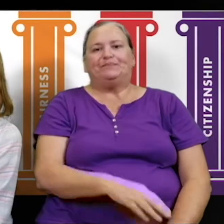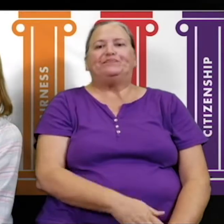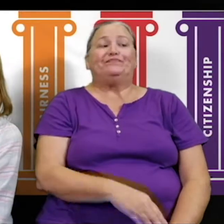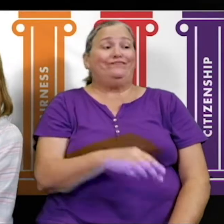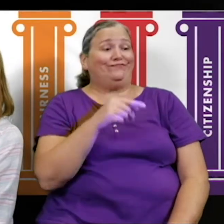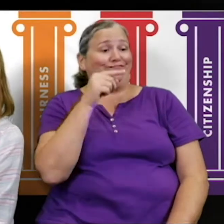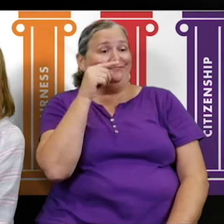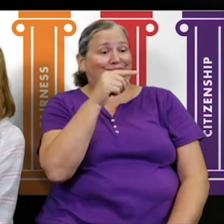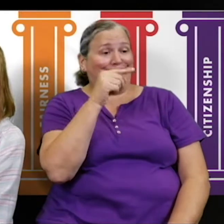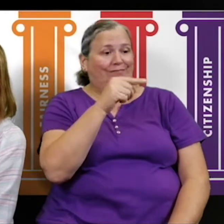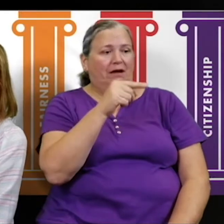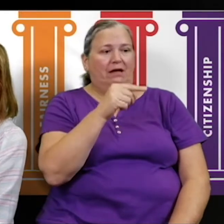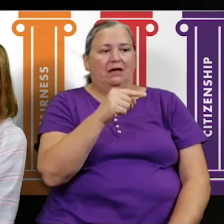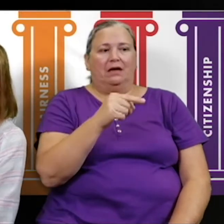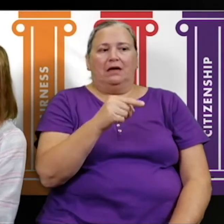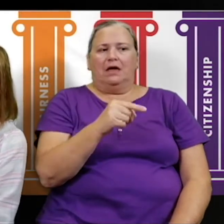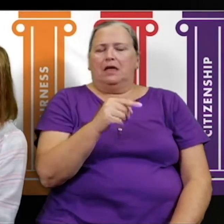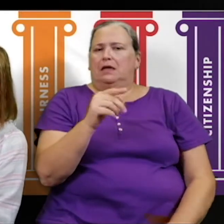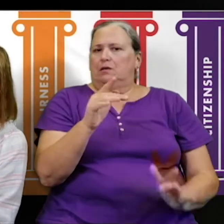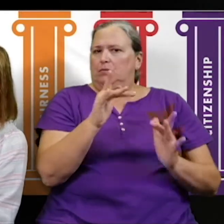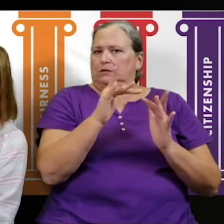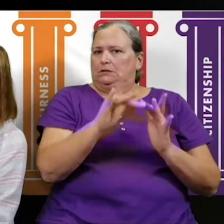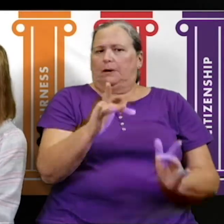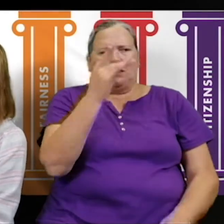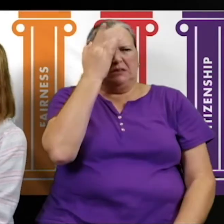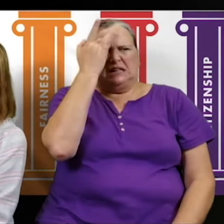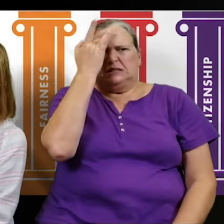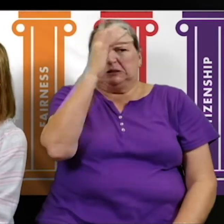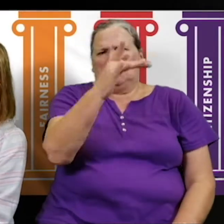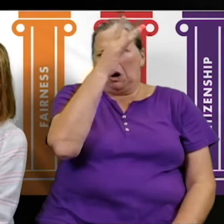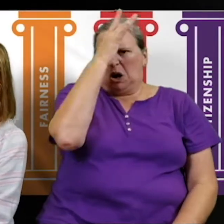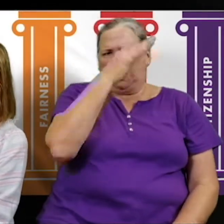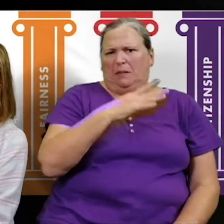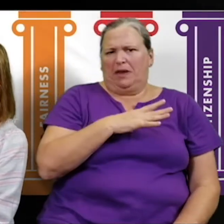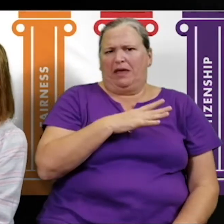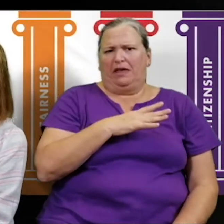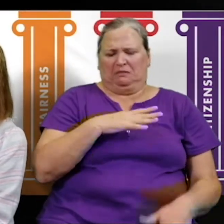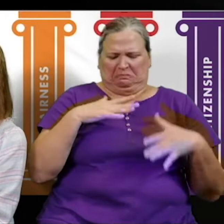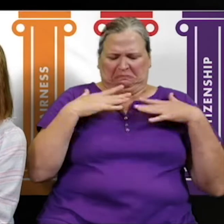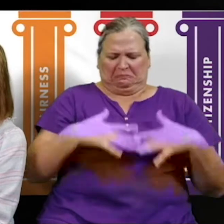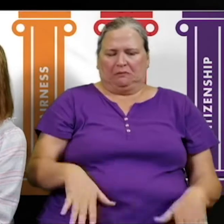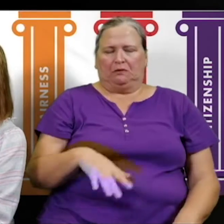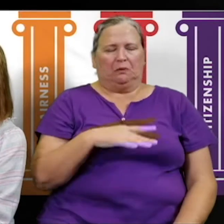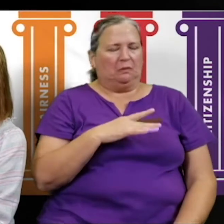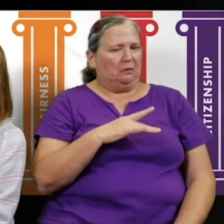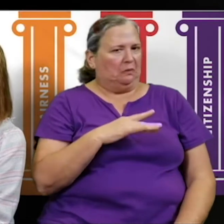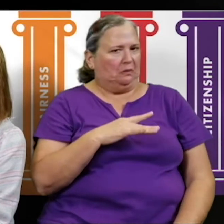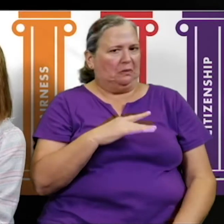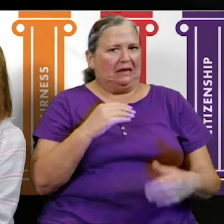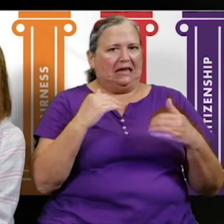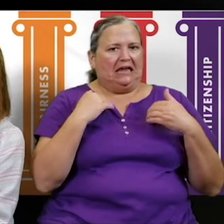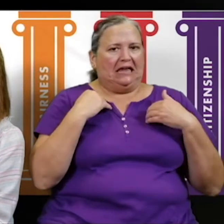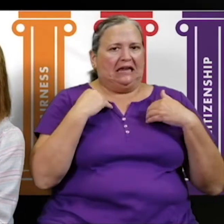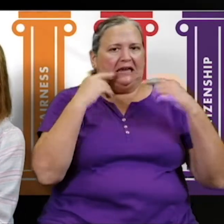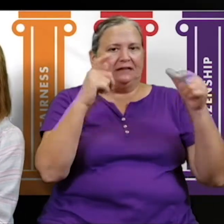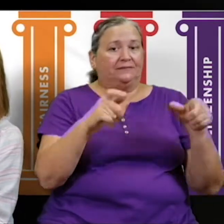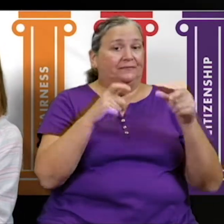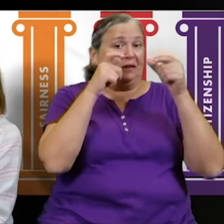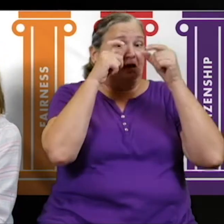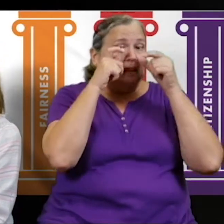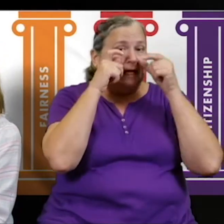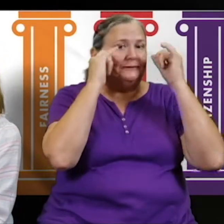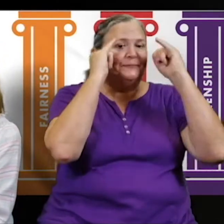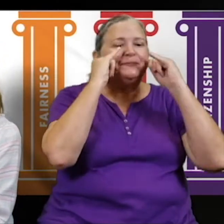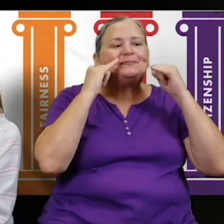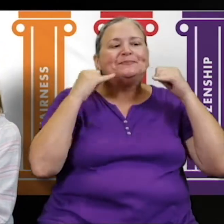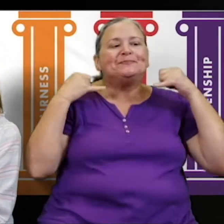Mr. Slinger was as sharp as a tack. He wore artistic shirts. He wore glasses on a chain around his